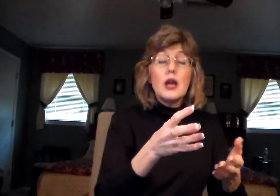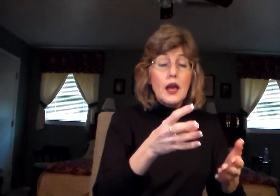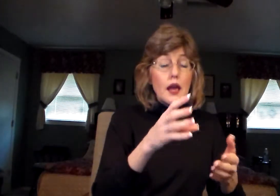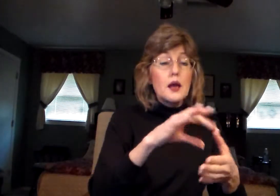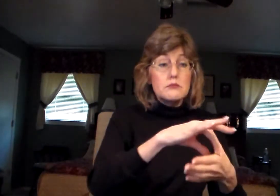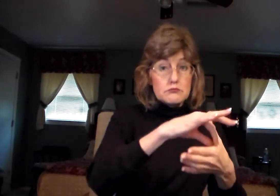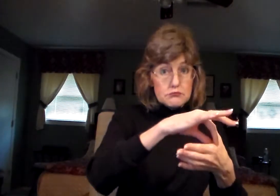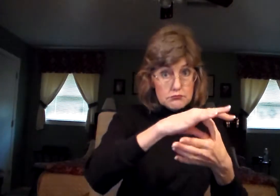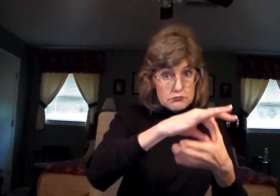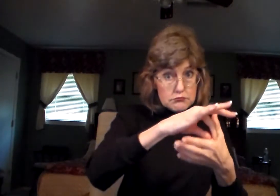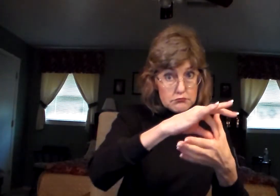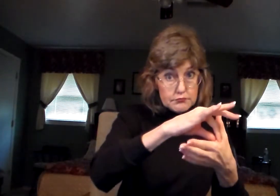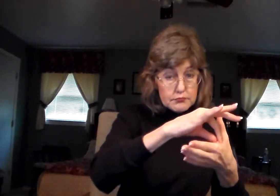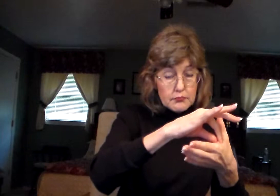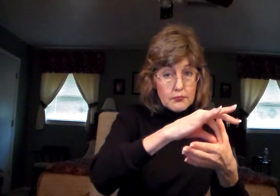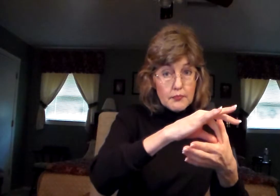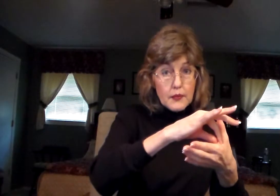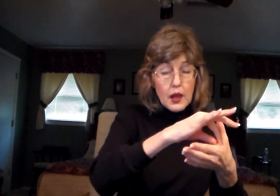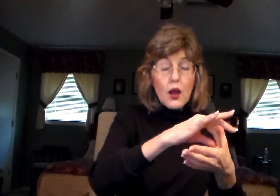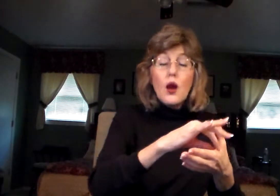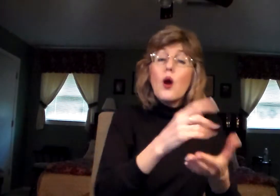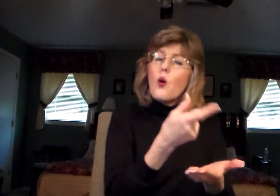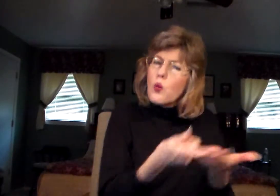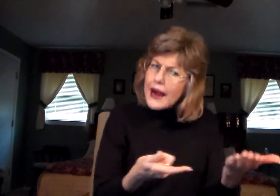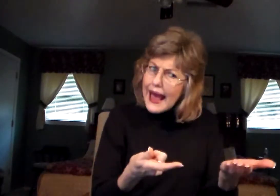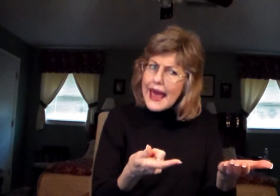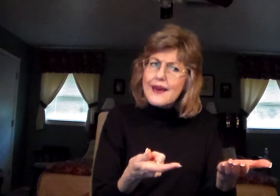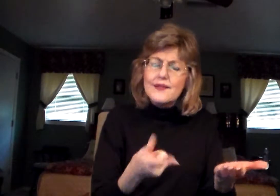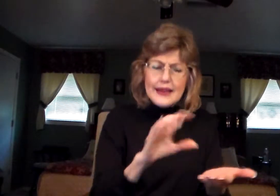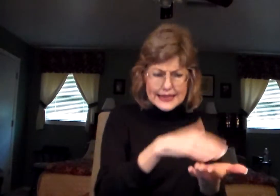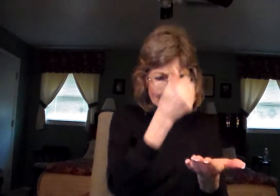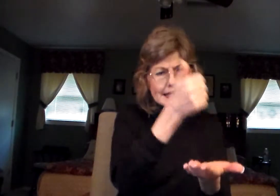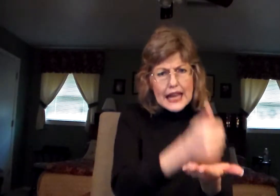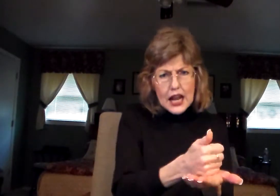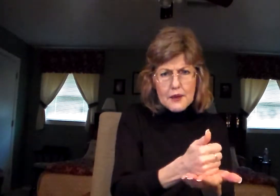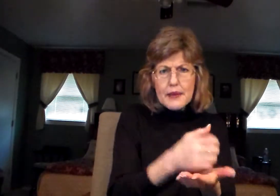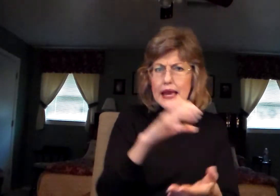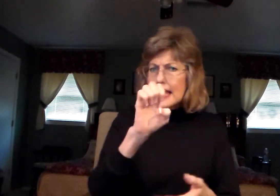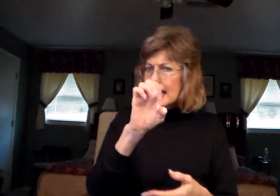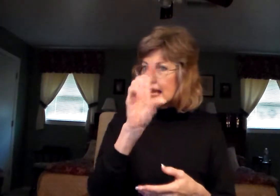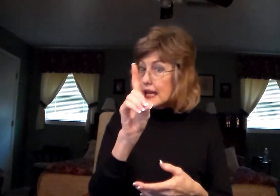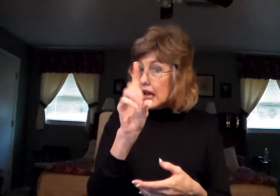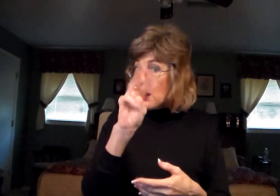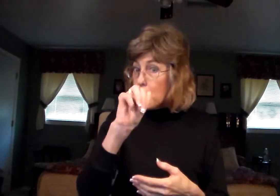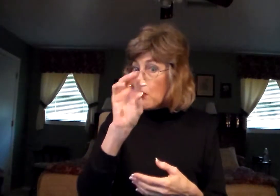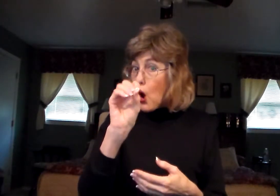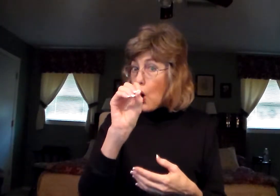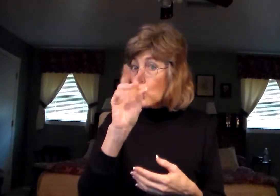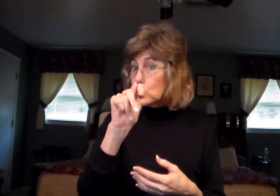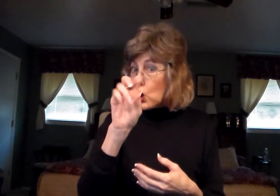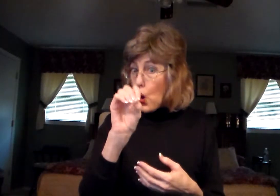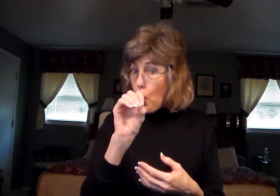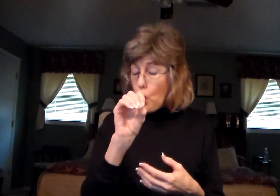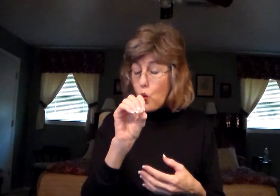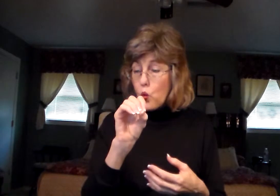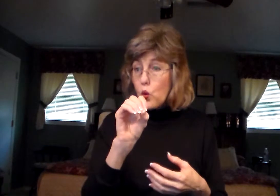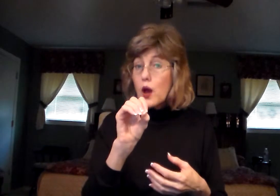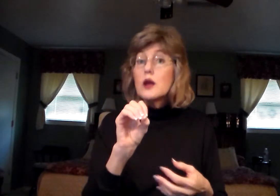have set up right now is I'm going to have an Edmodo link, and that's just a website that you're going to you're